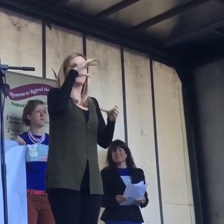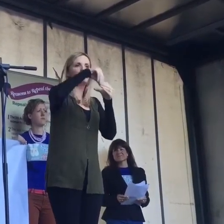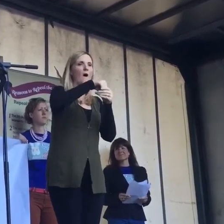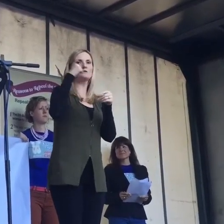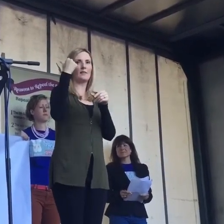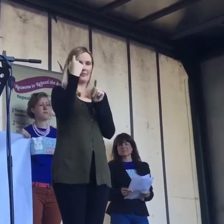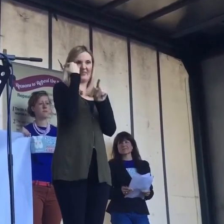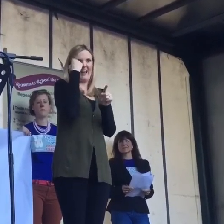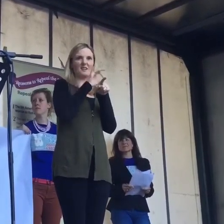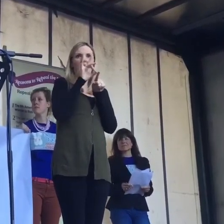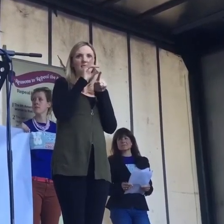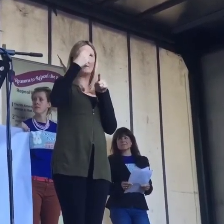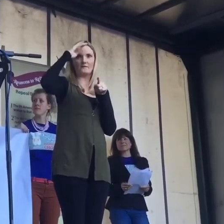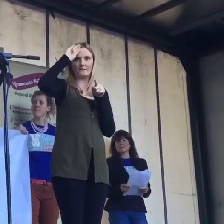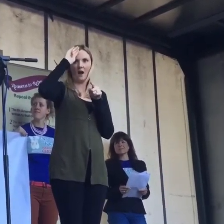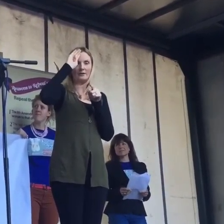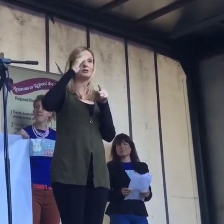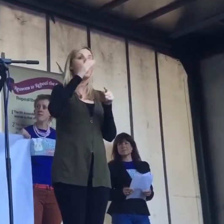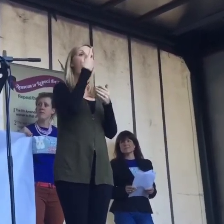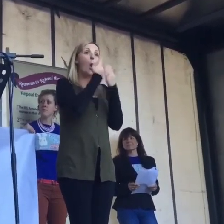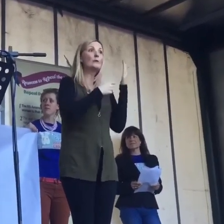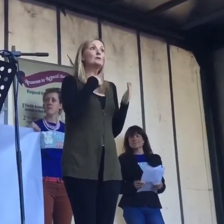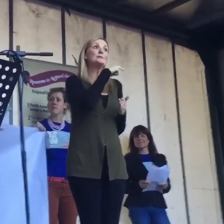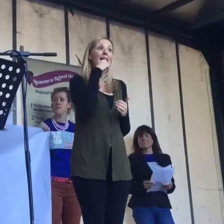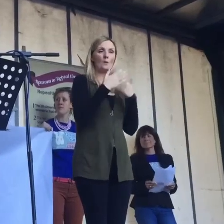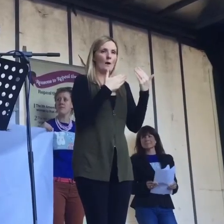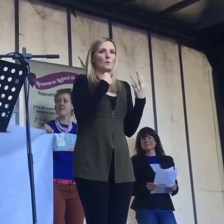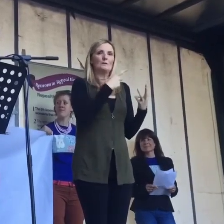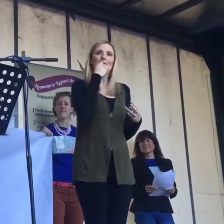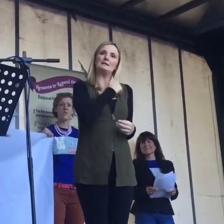of except to say sorry.